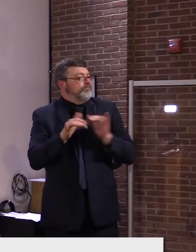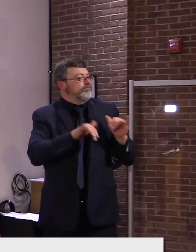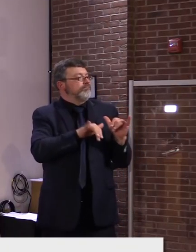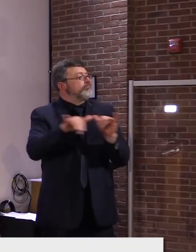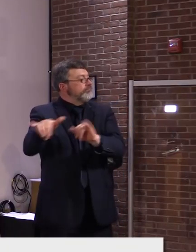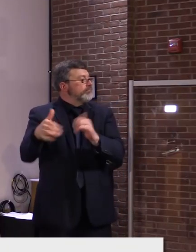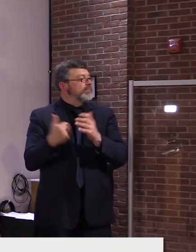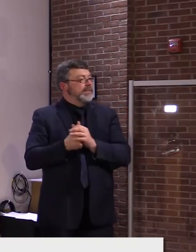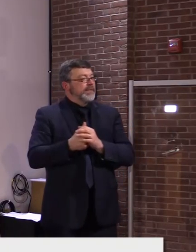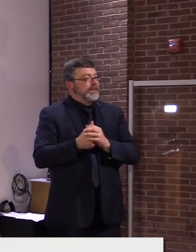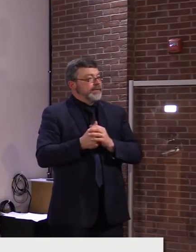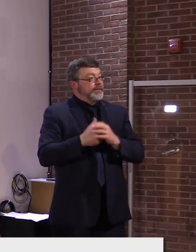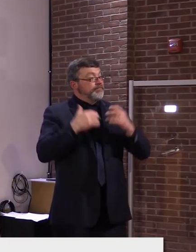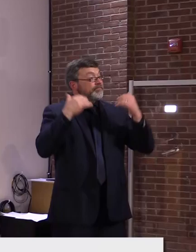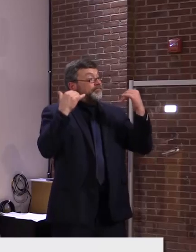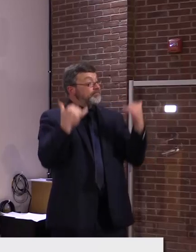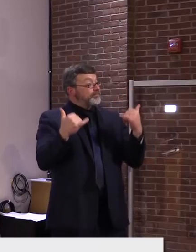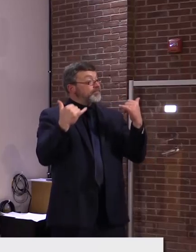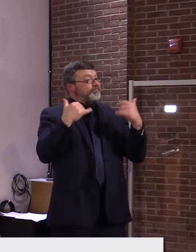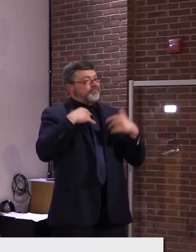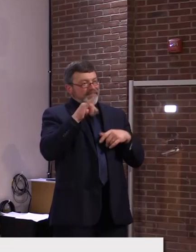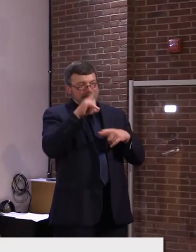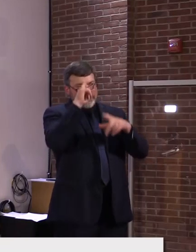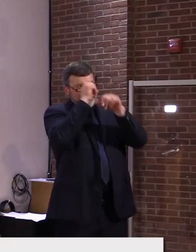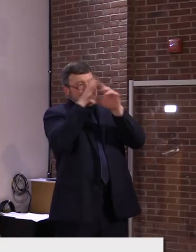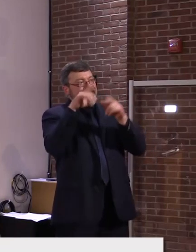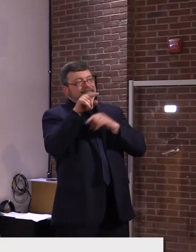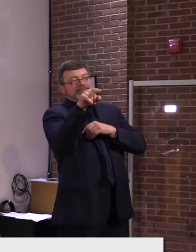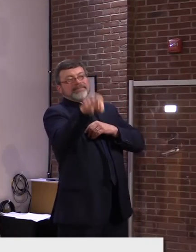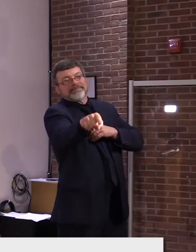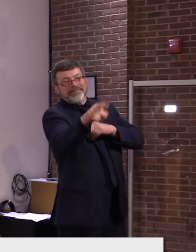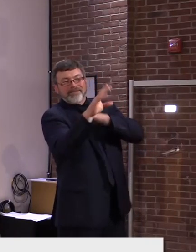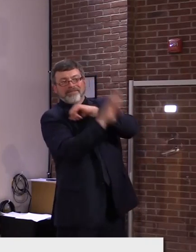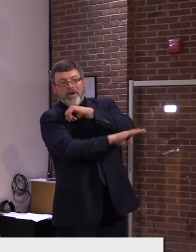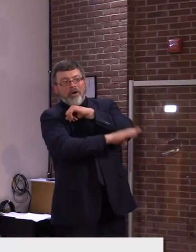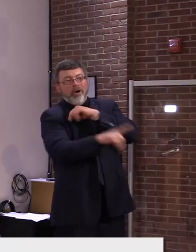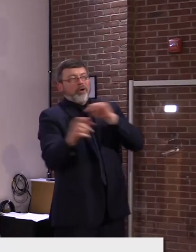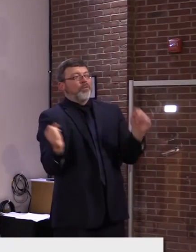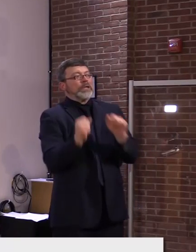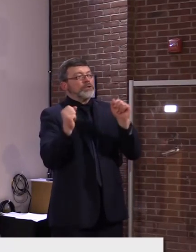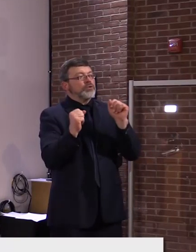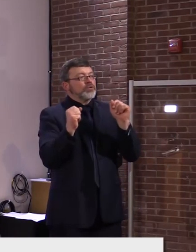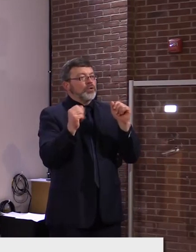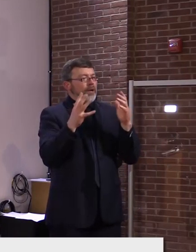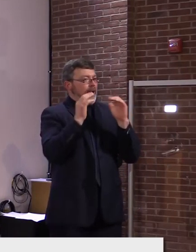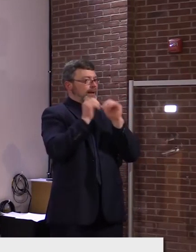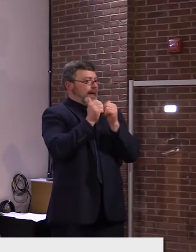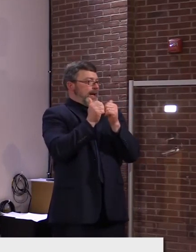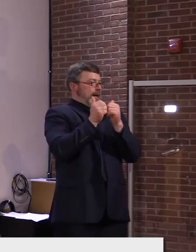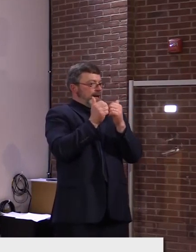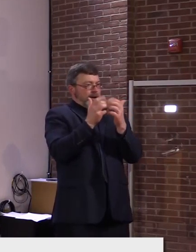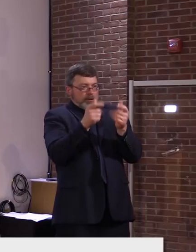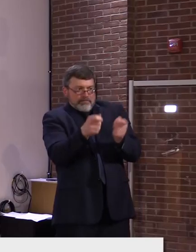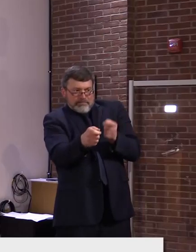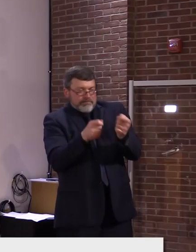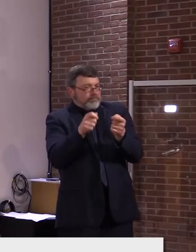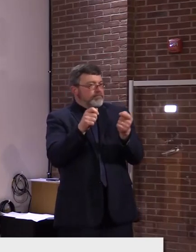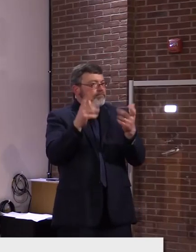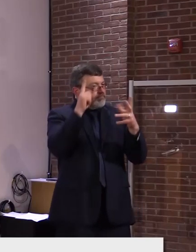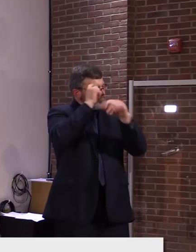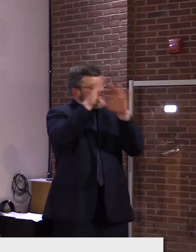We also know variants of the virus are still circulating in the state and around the globe. They are not affecting us to a large